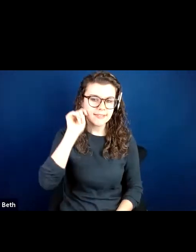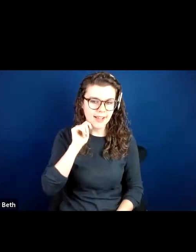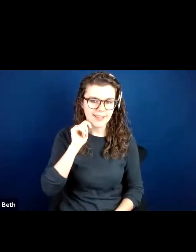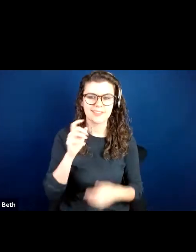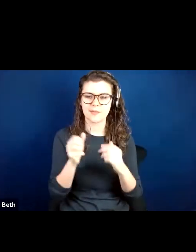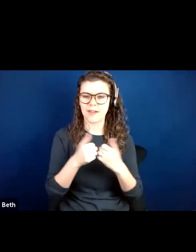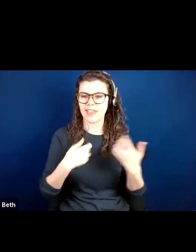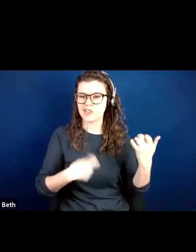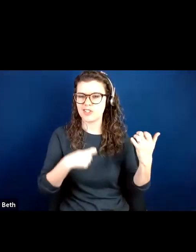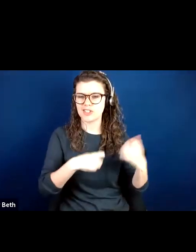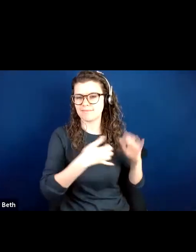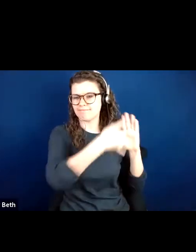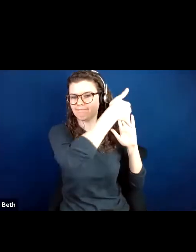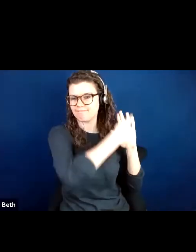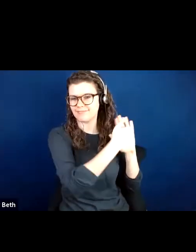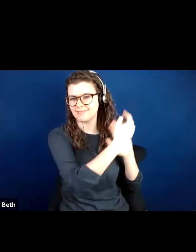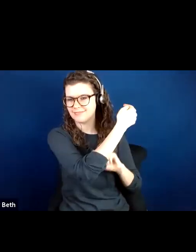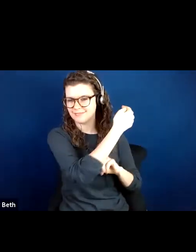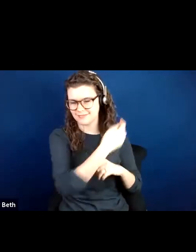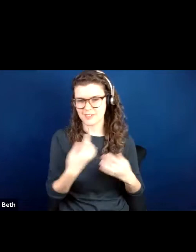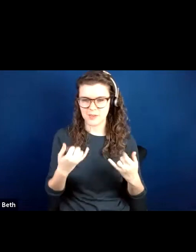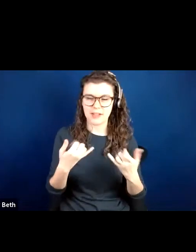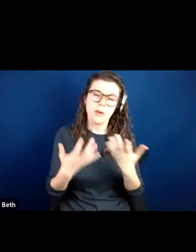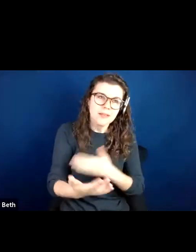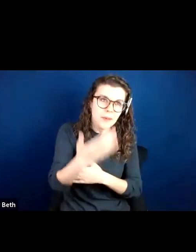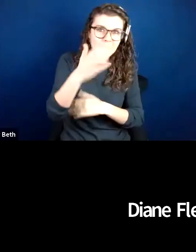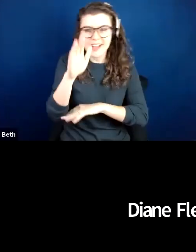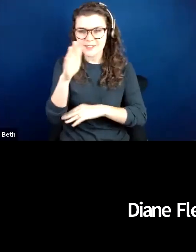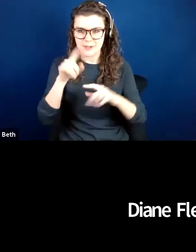wall this morning or afternoon, depending on where you are.